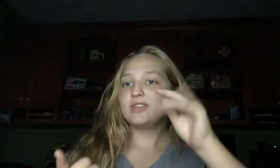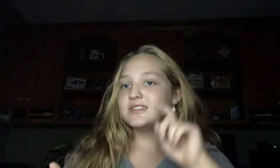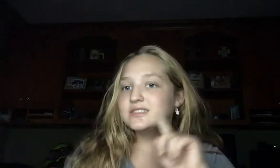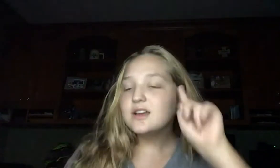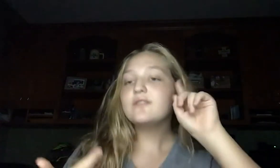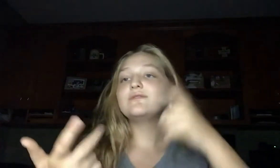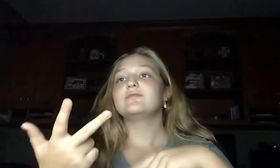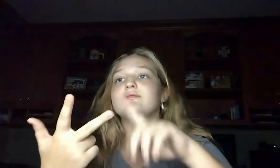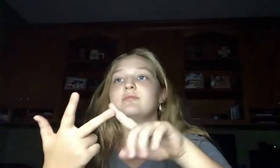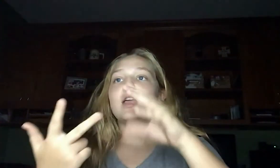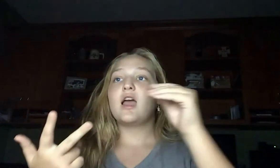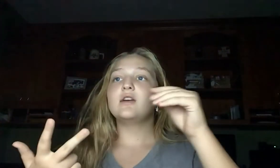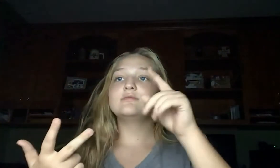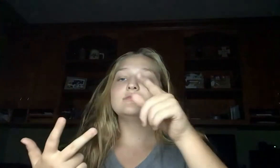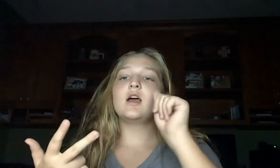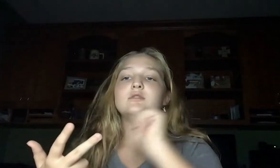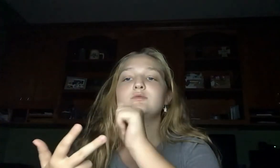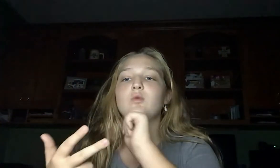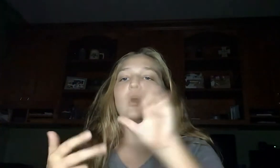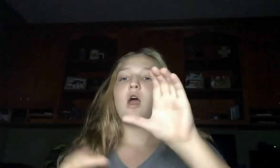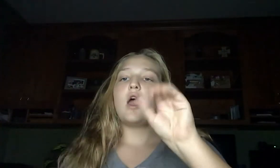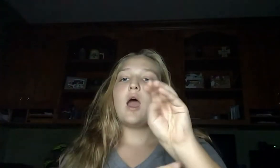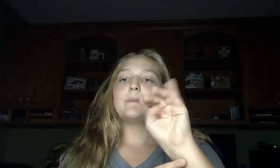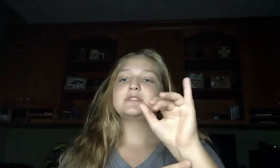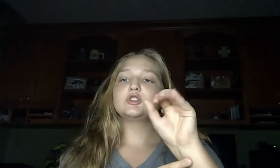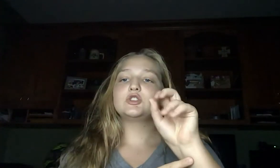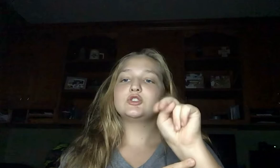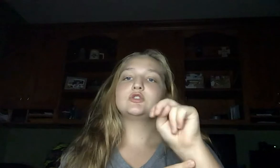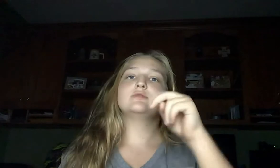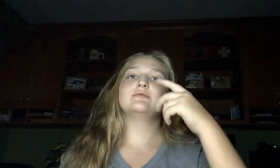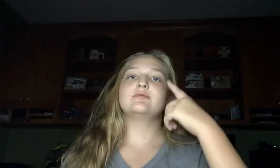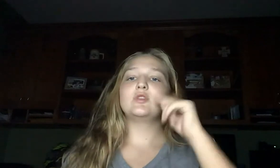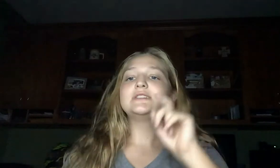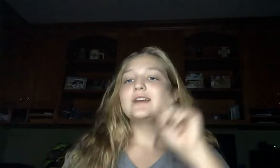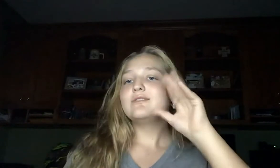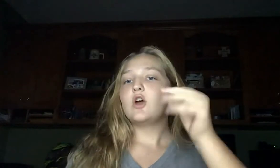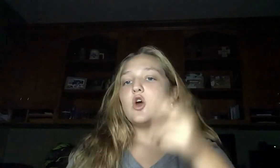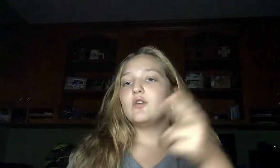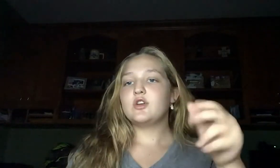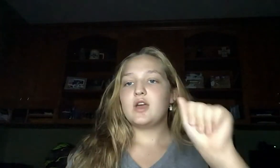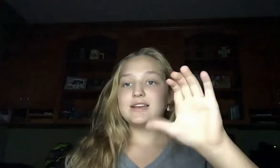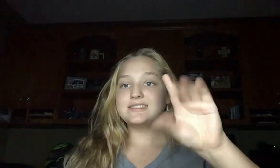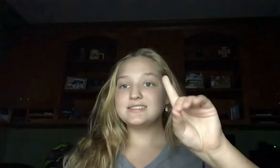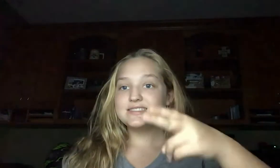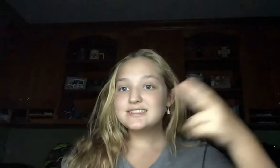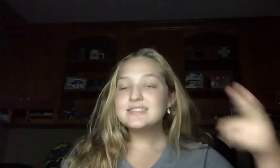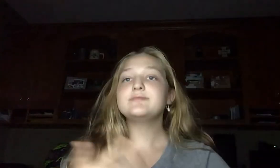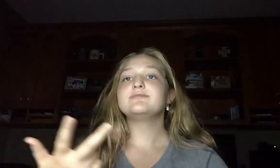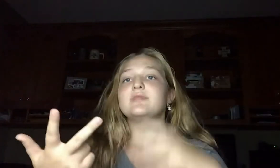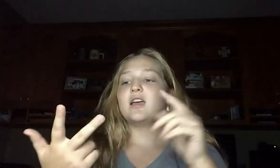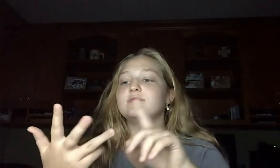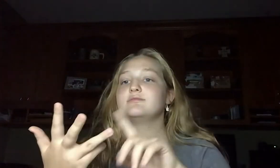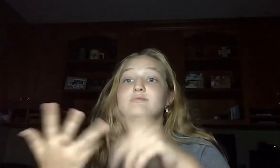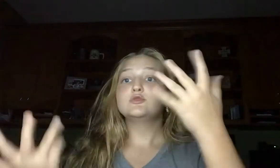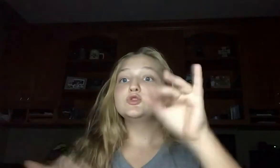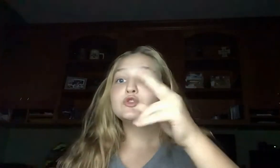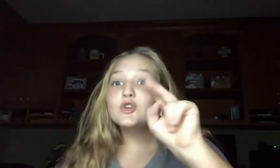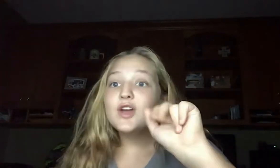Deaf, the Arizona Commission for the Deaf and the Hard of Hearing, ACDHH, Junior